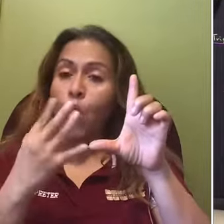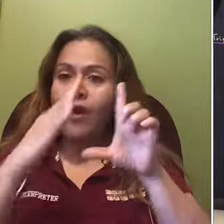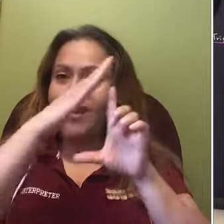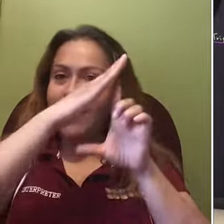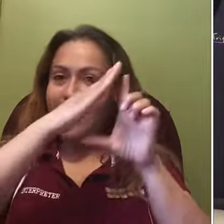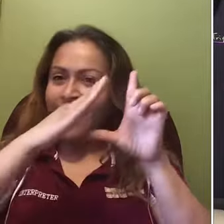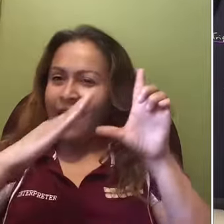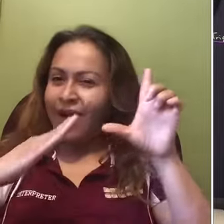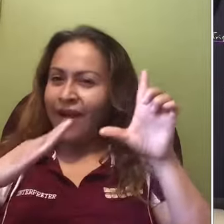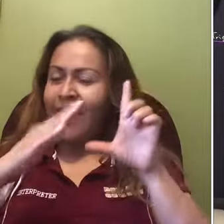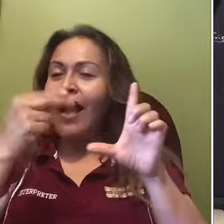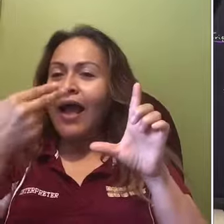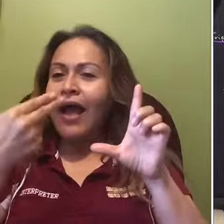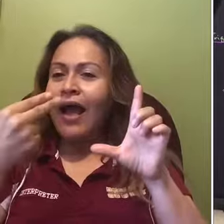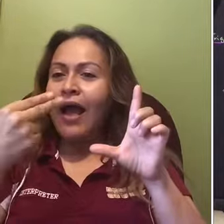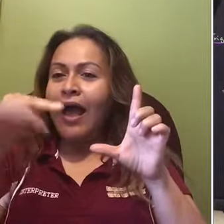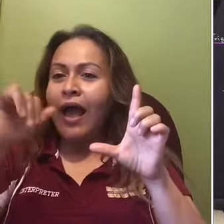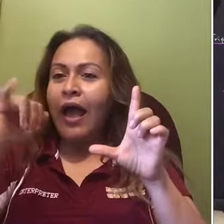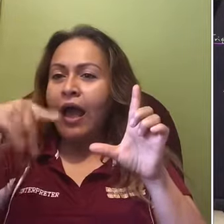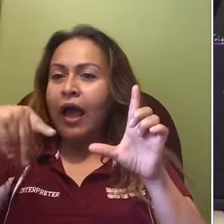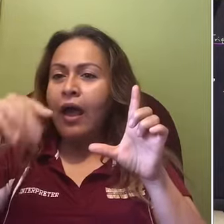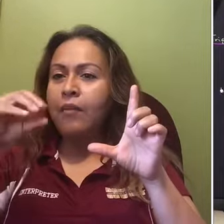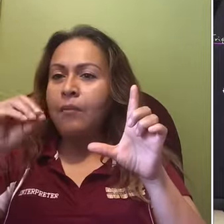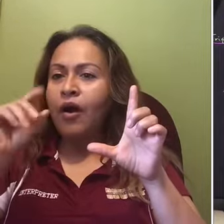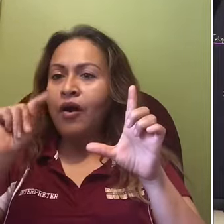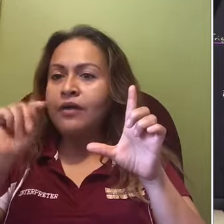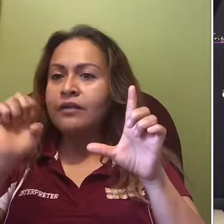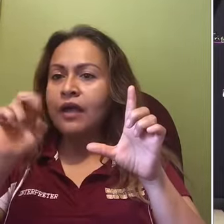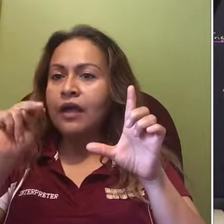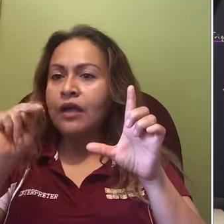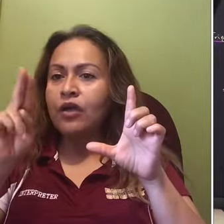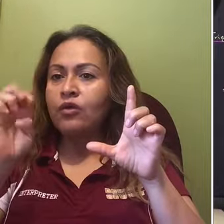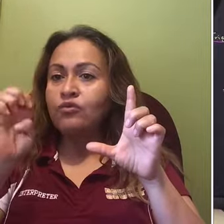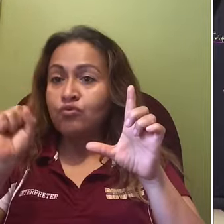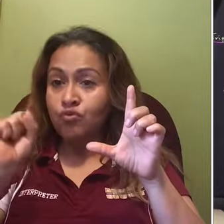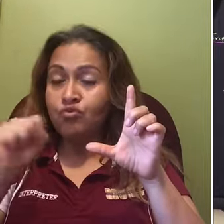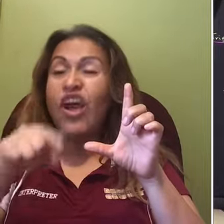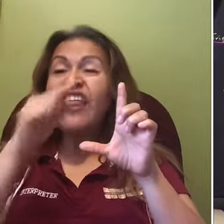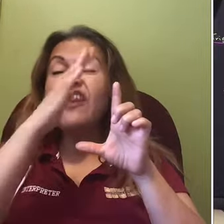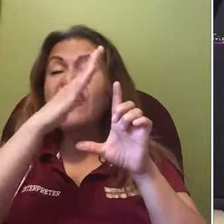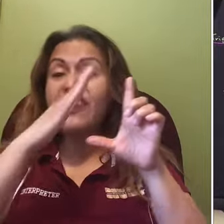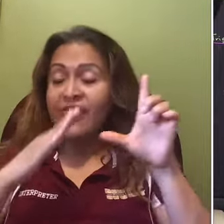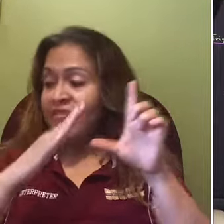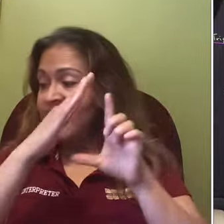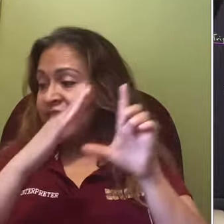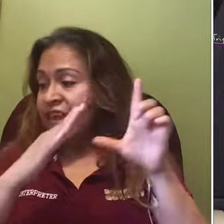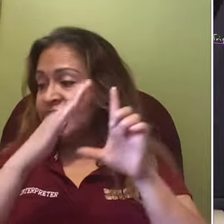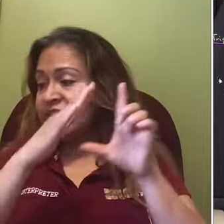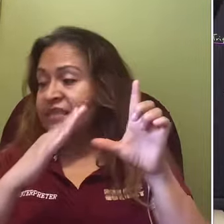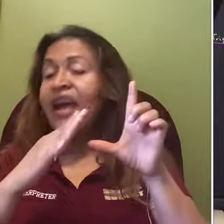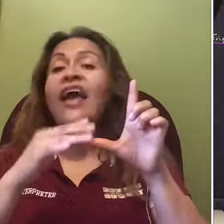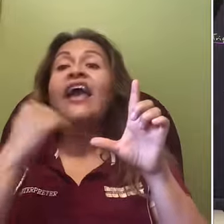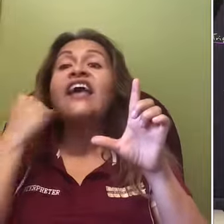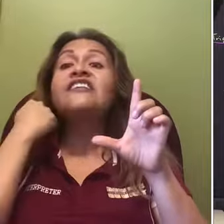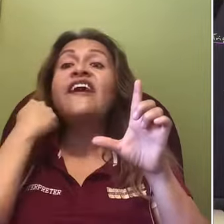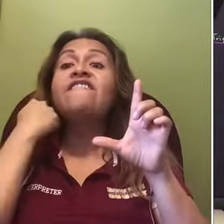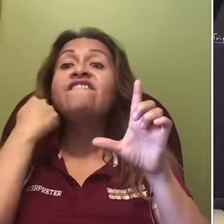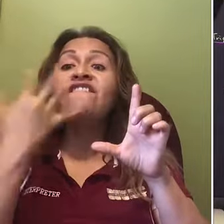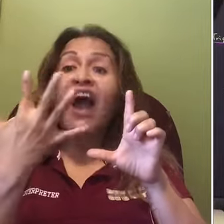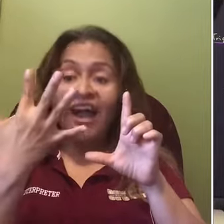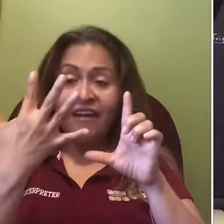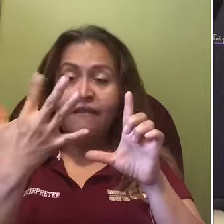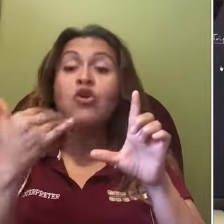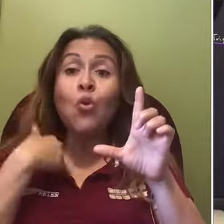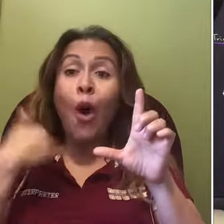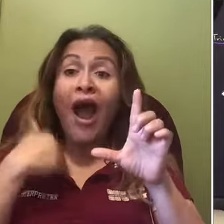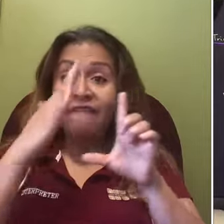And then the hypotenuse of the triangle. The hypotenuse of the triangle over here is 5. You only have a